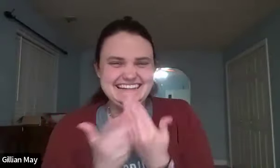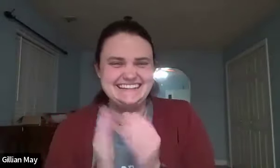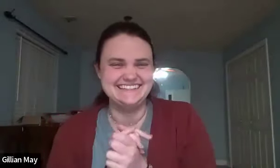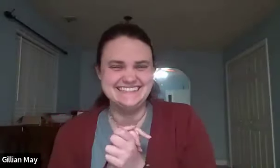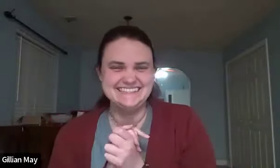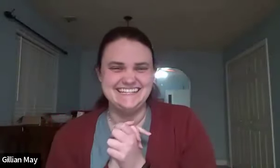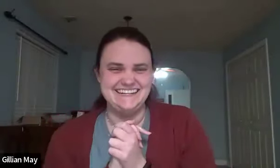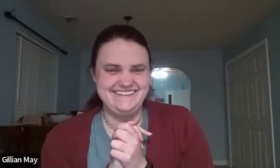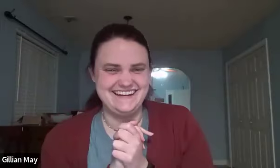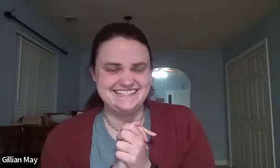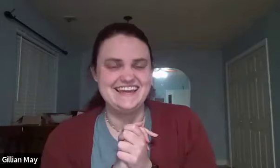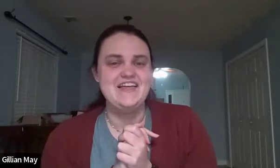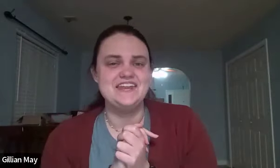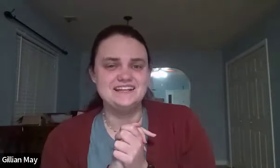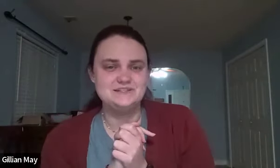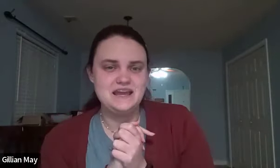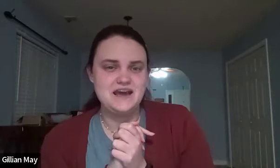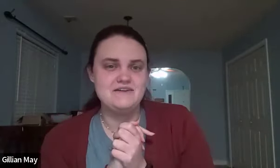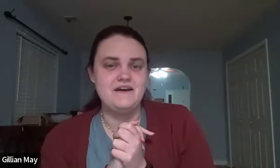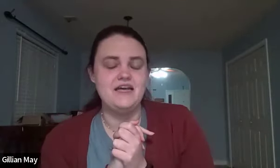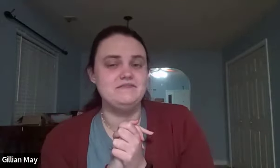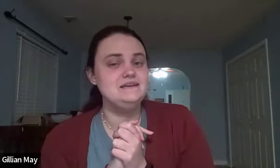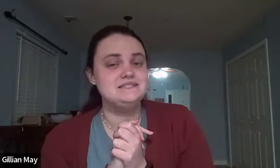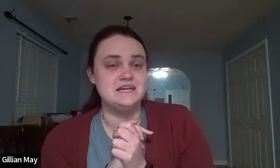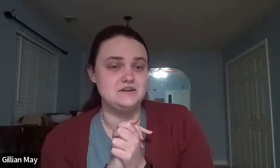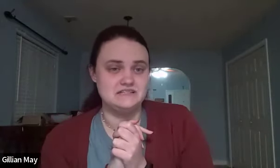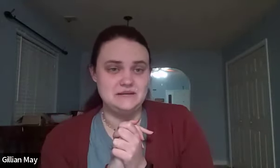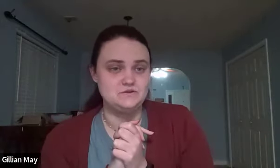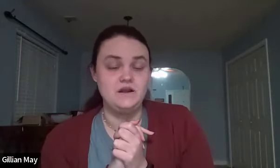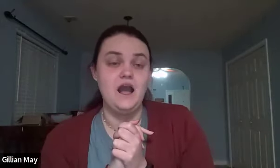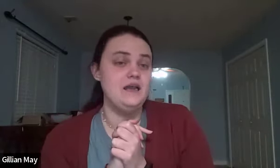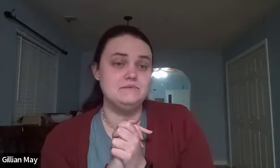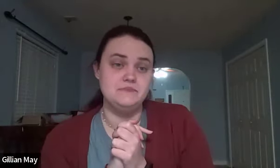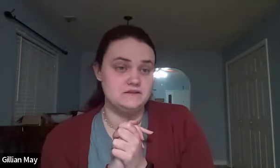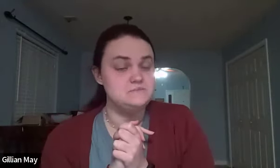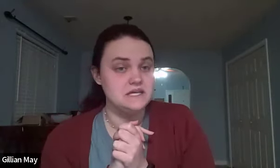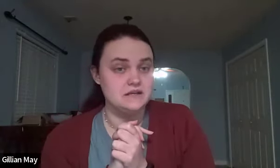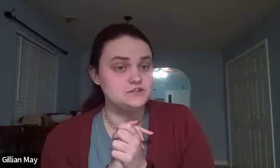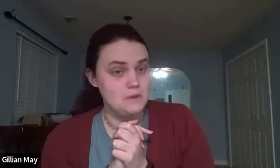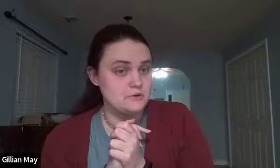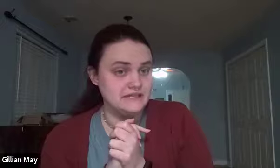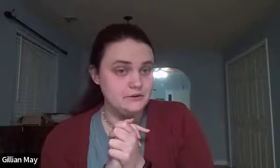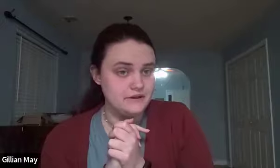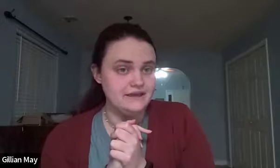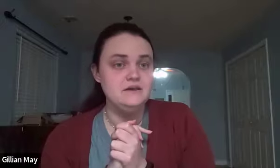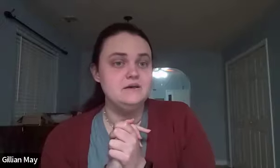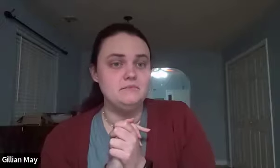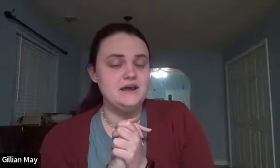Good. All right. The next one I have, if I say y'all's names wrong, I can barely speak English properly, okay?